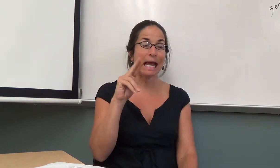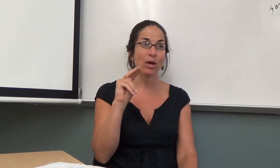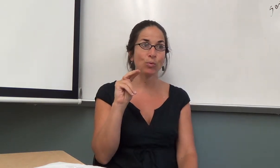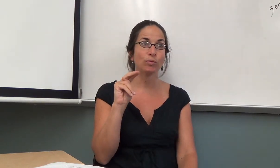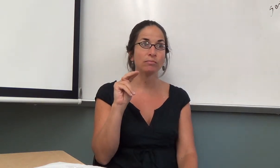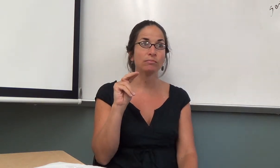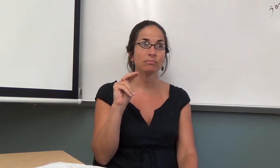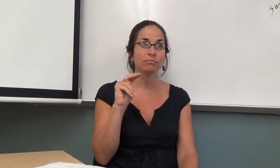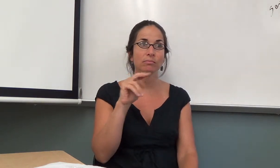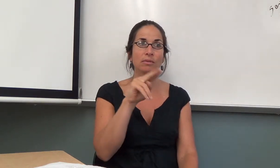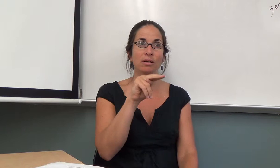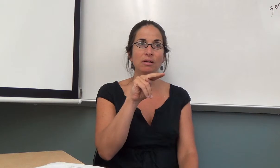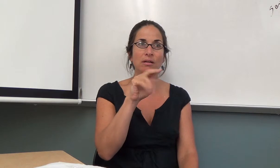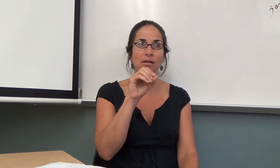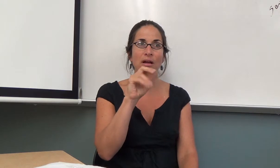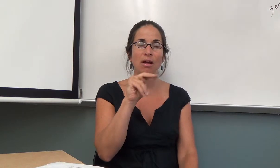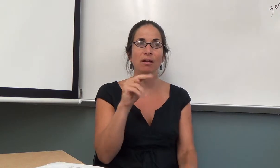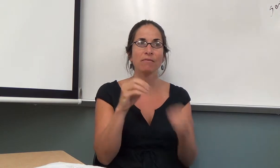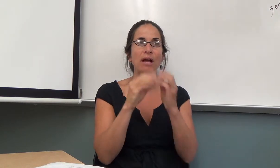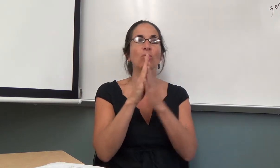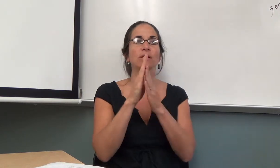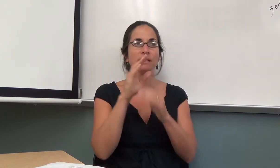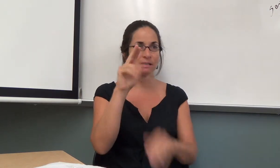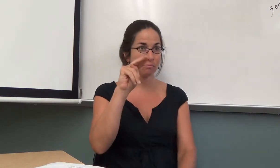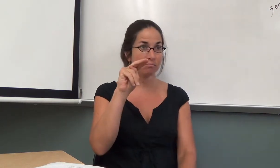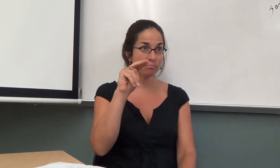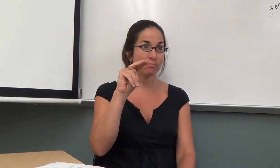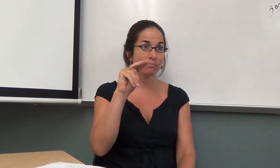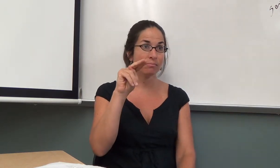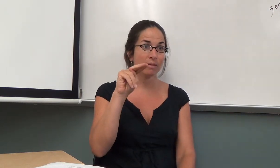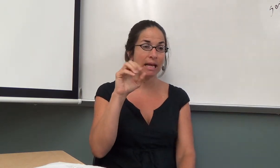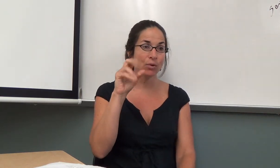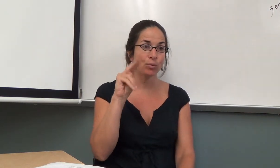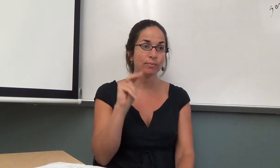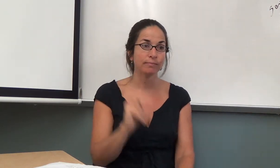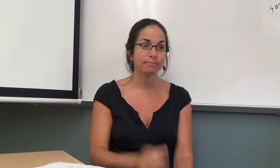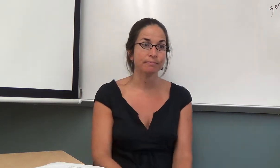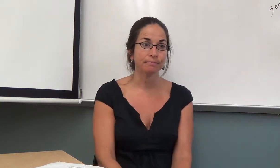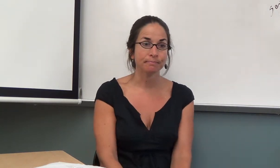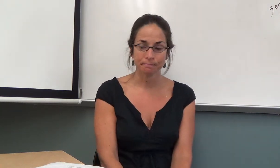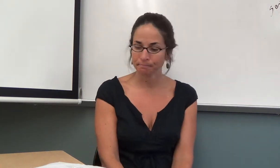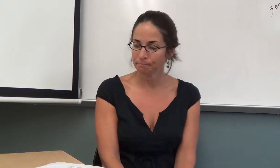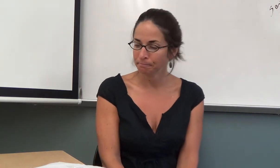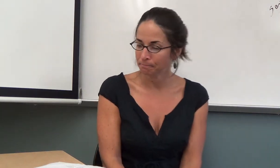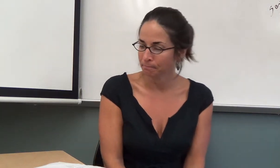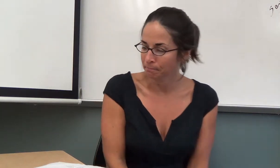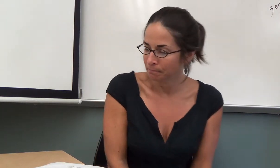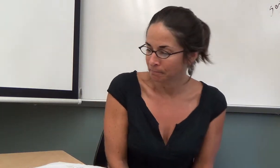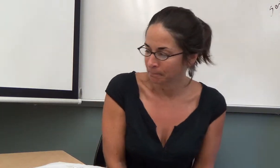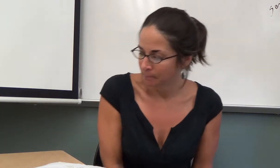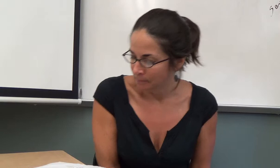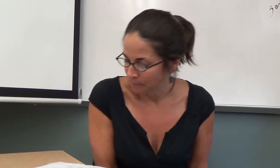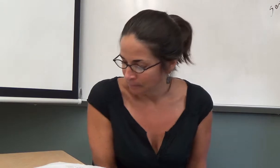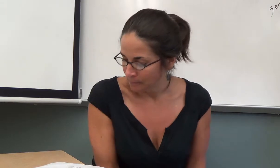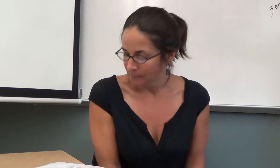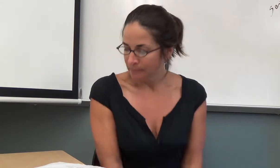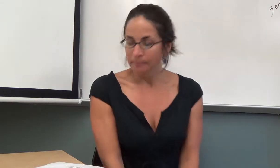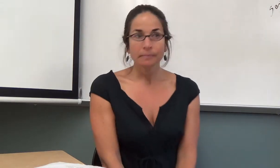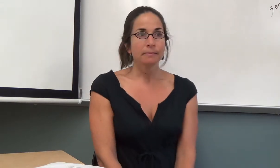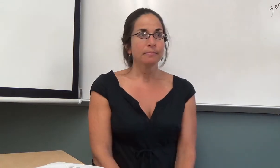on non-violence. Okay, you guys are almost there. Number 7. How about training? I'll read it. Yep. Oh, want to read